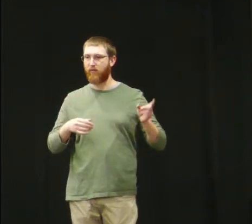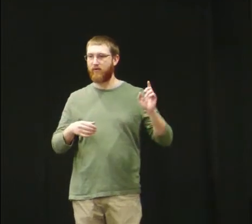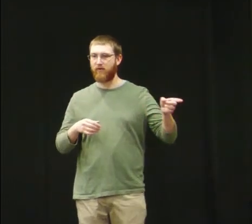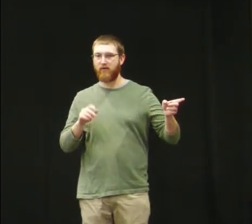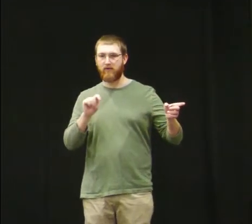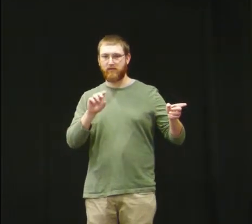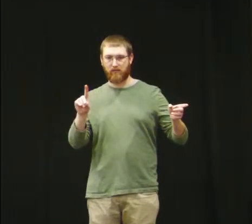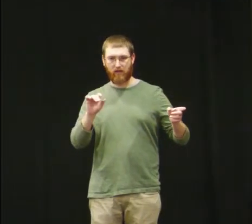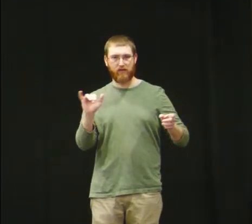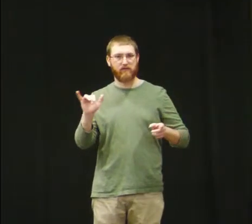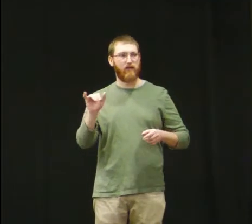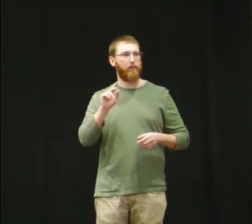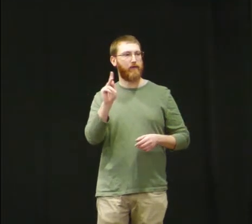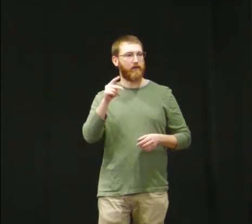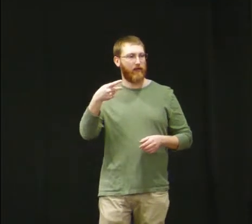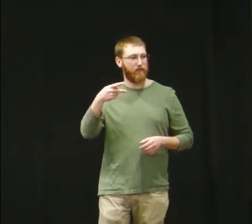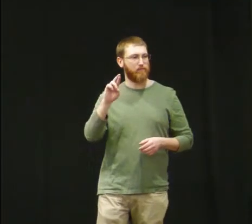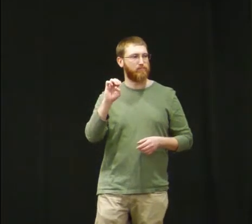Let me see.